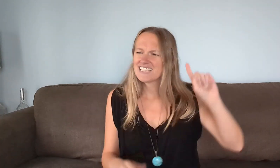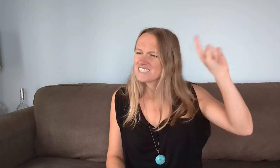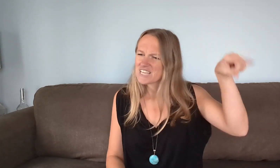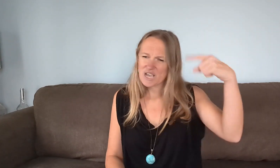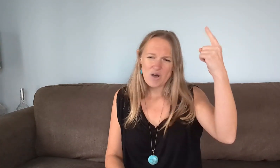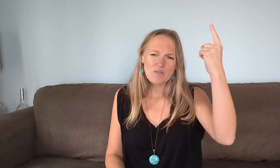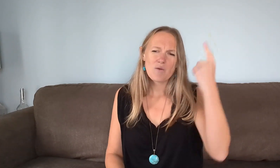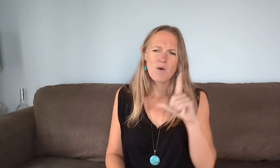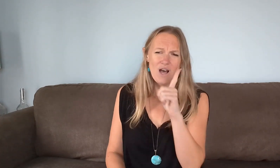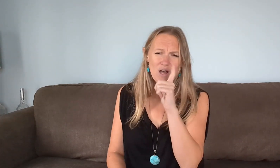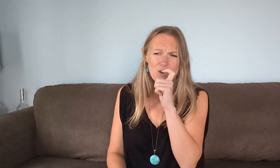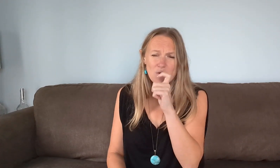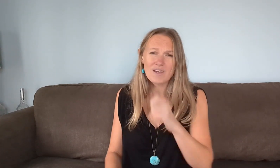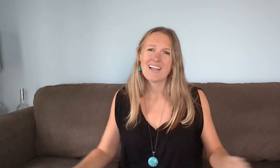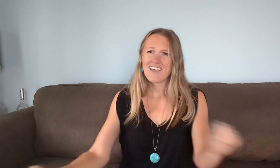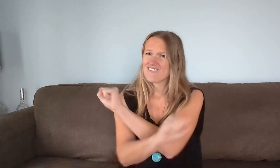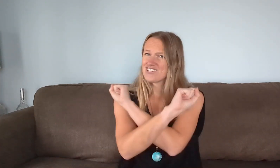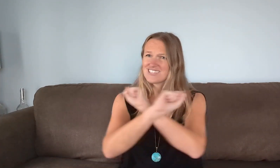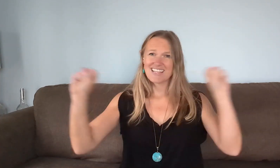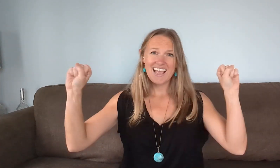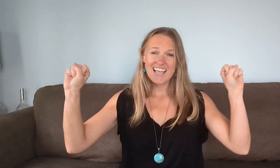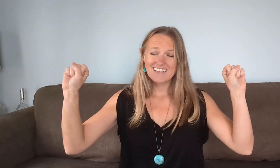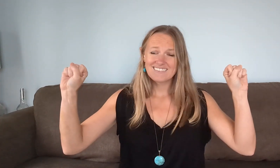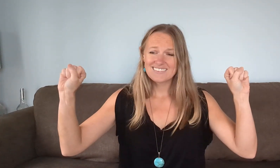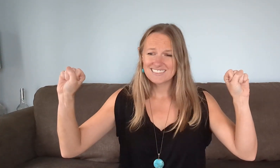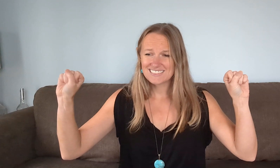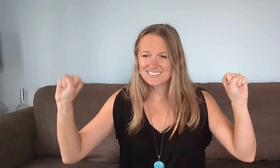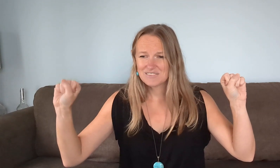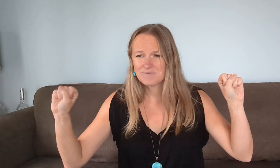Jesus, the only one who could ever save.